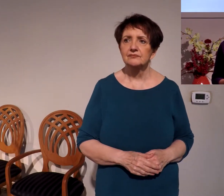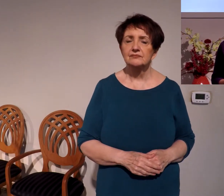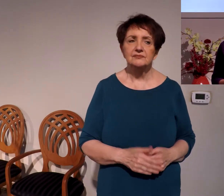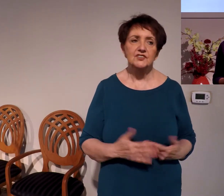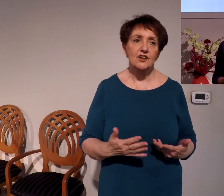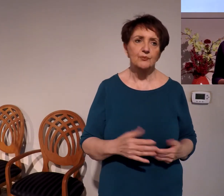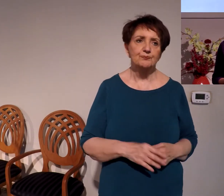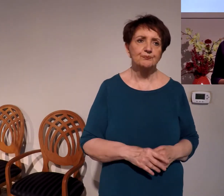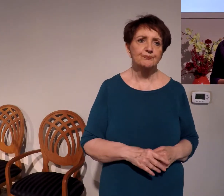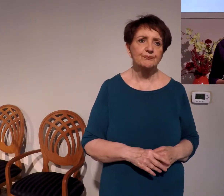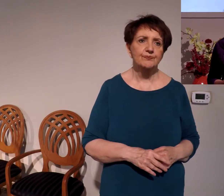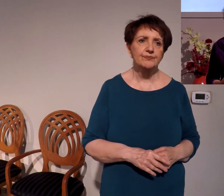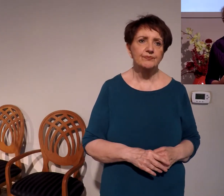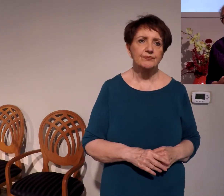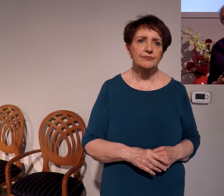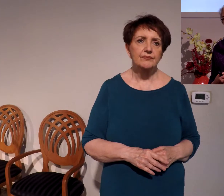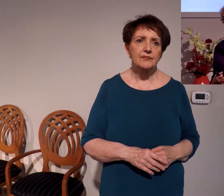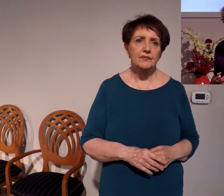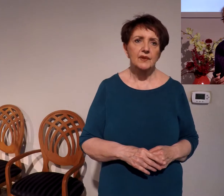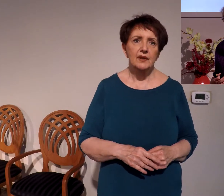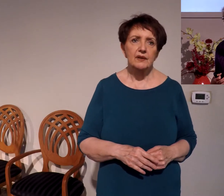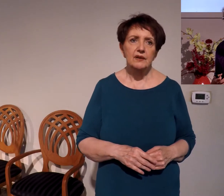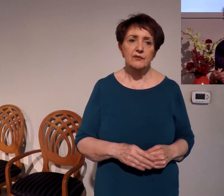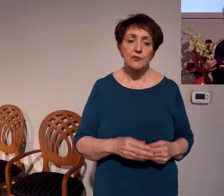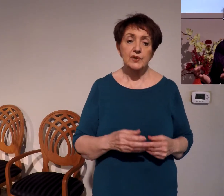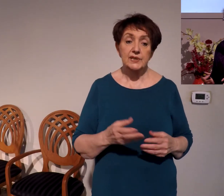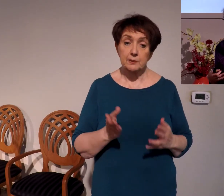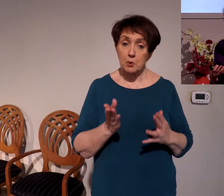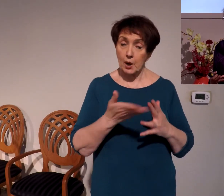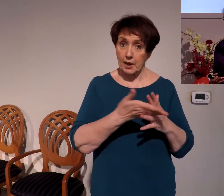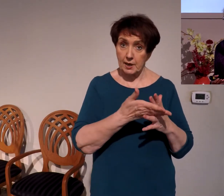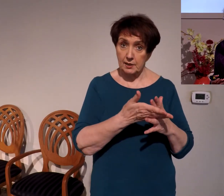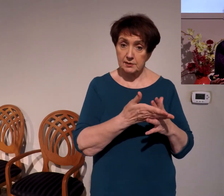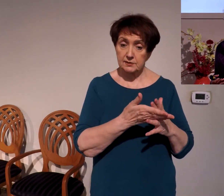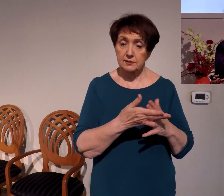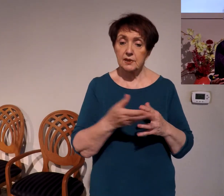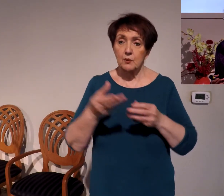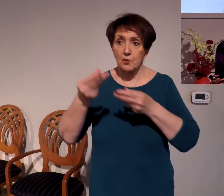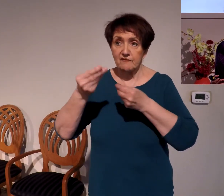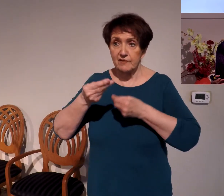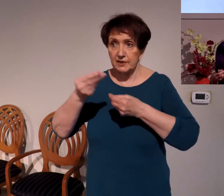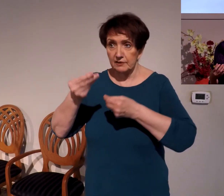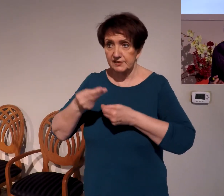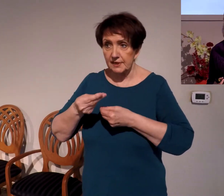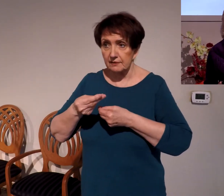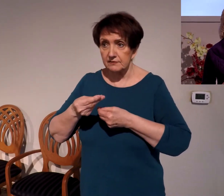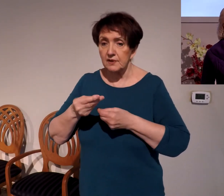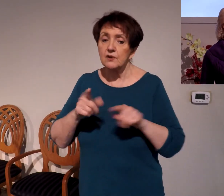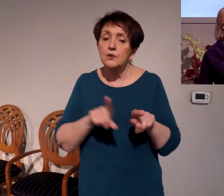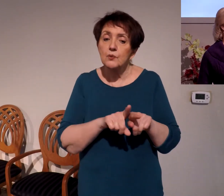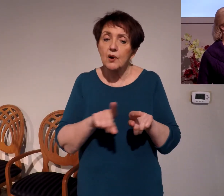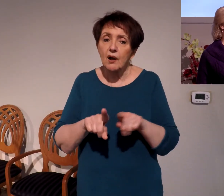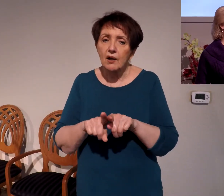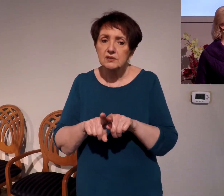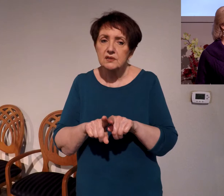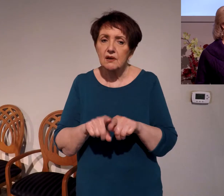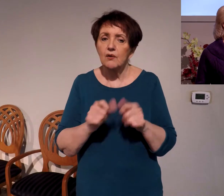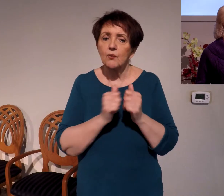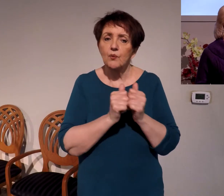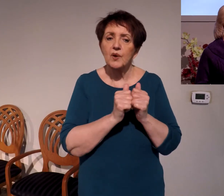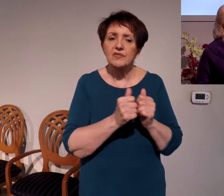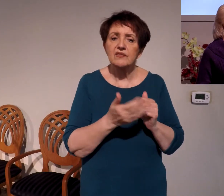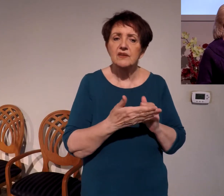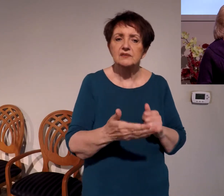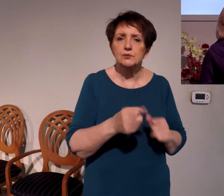So when we take breaks and we feed ourselves, we're also being with those things that we love.